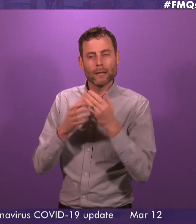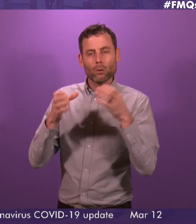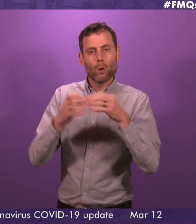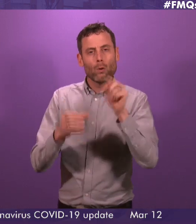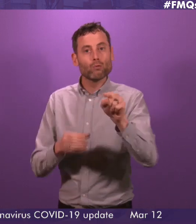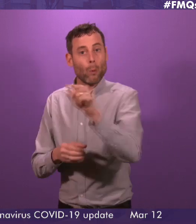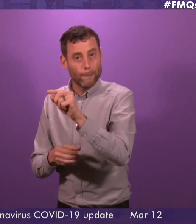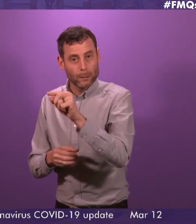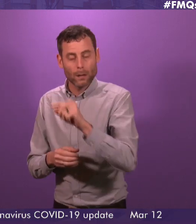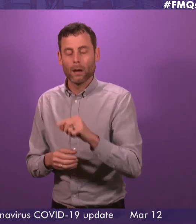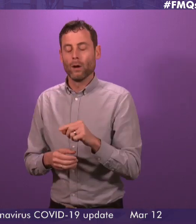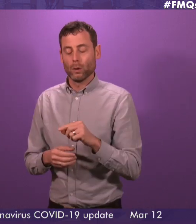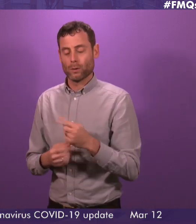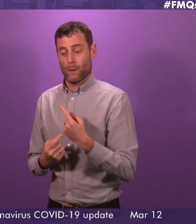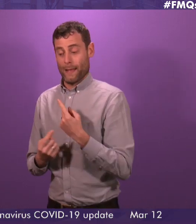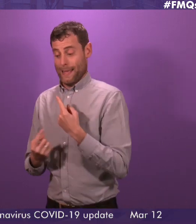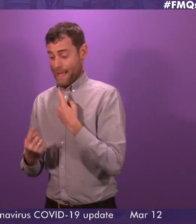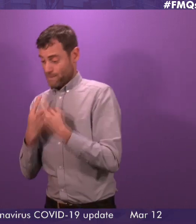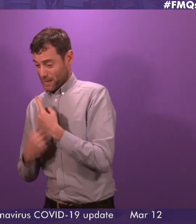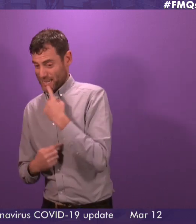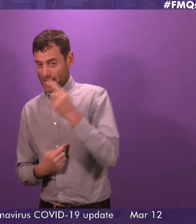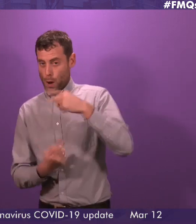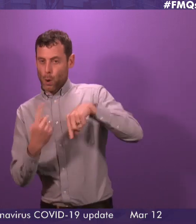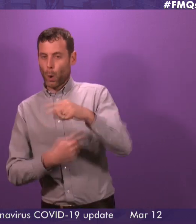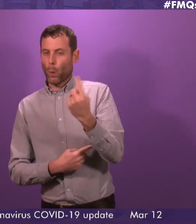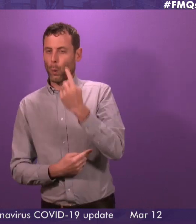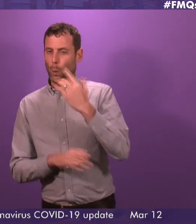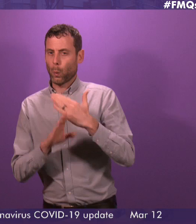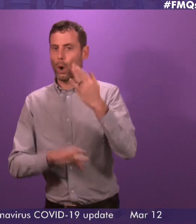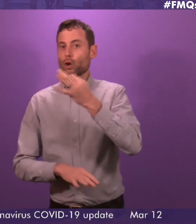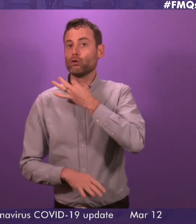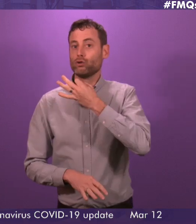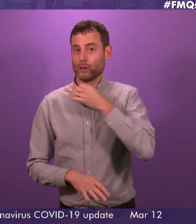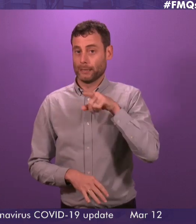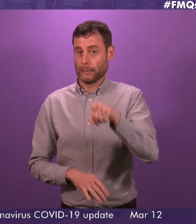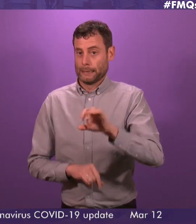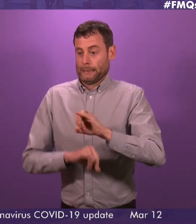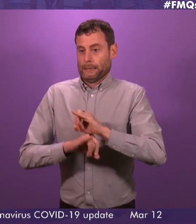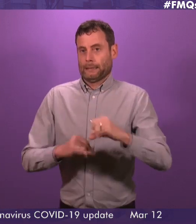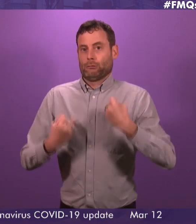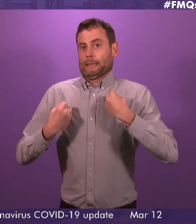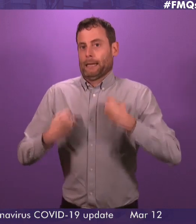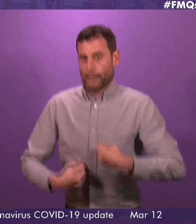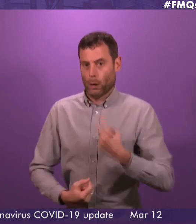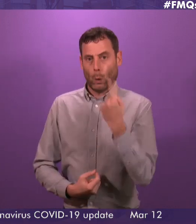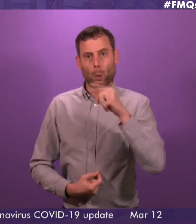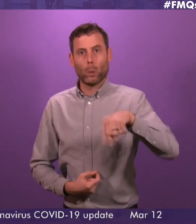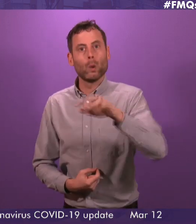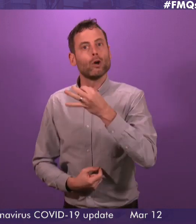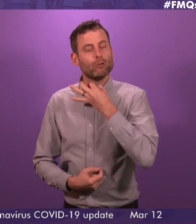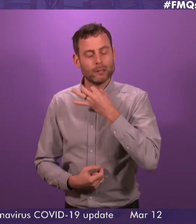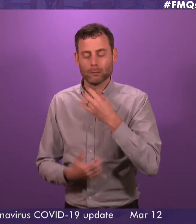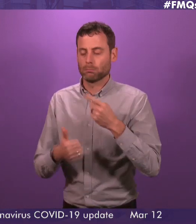early data tells us that those who are most at risk of developing a serious illness are those in